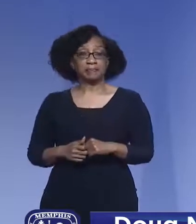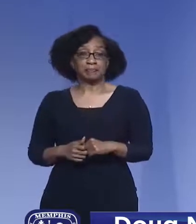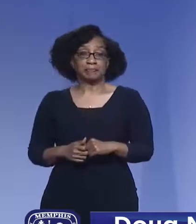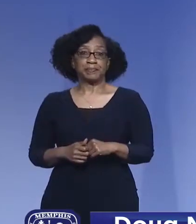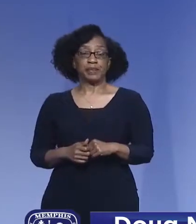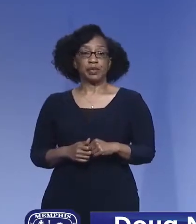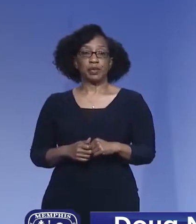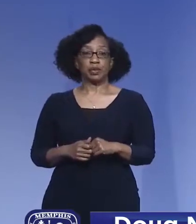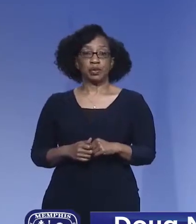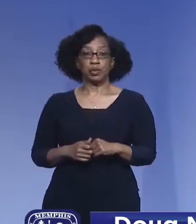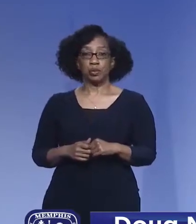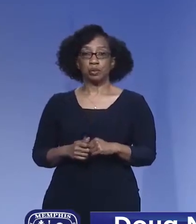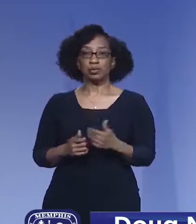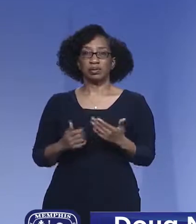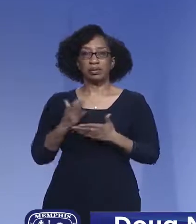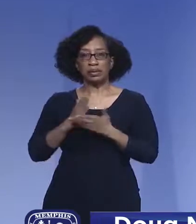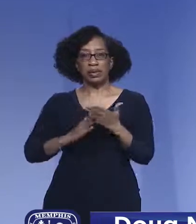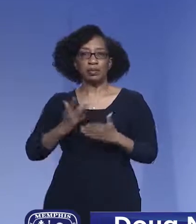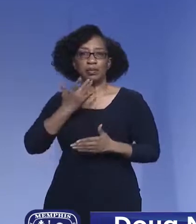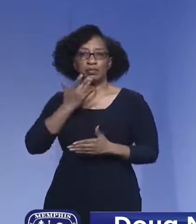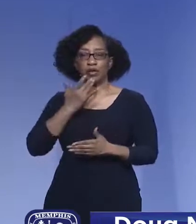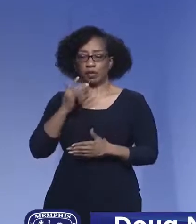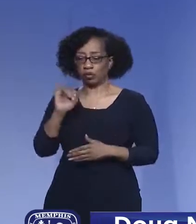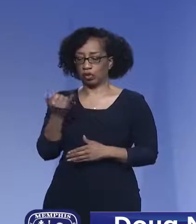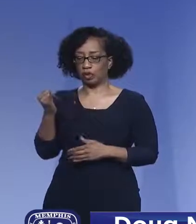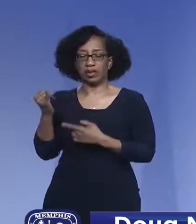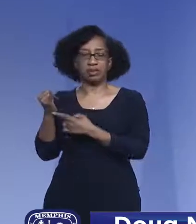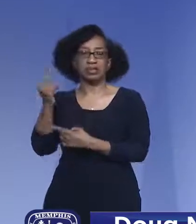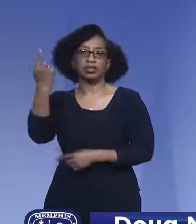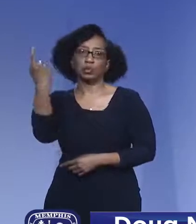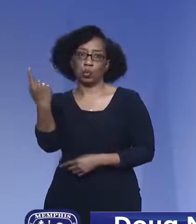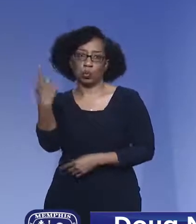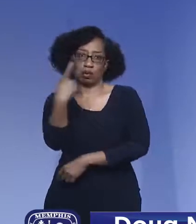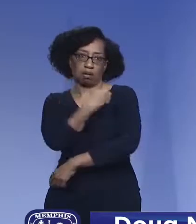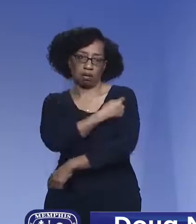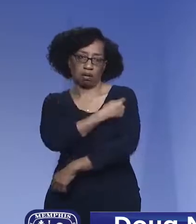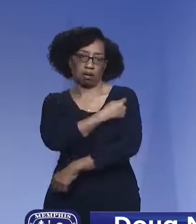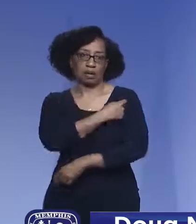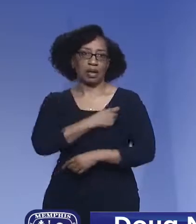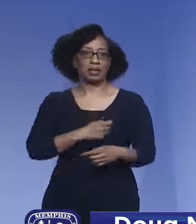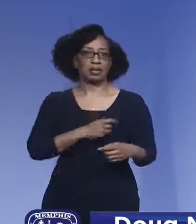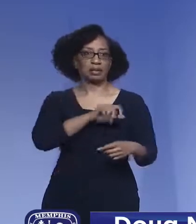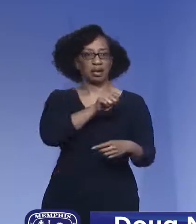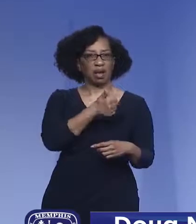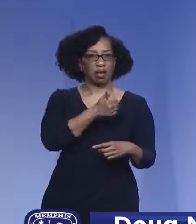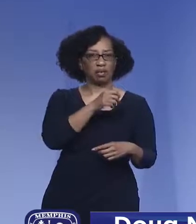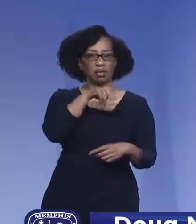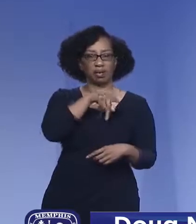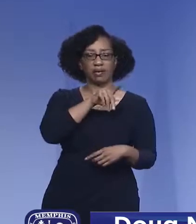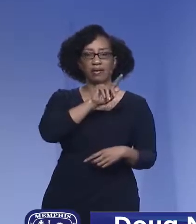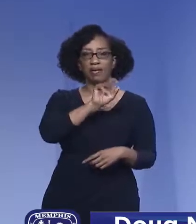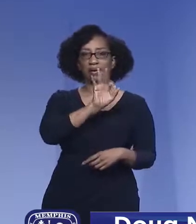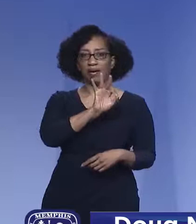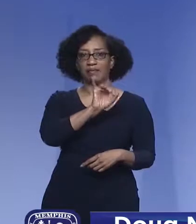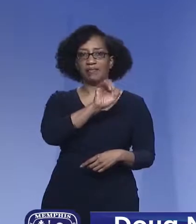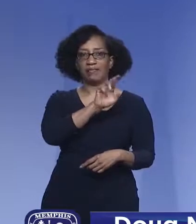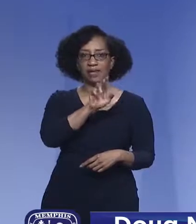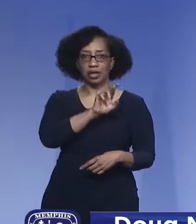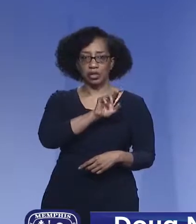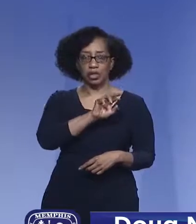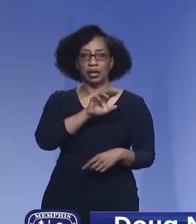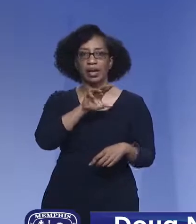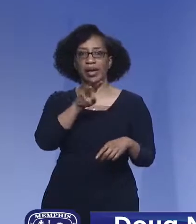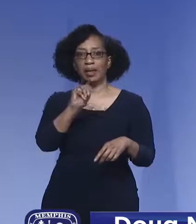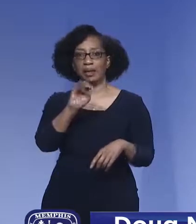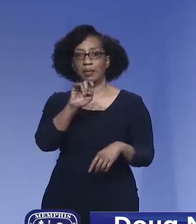of the 1 dose versus the 2 dose. I am concerned on the second point of anything that throws up another barrier to people